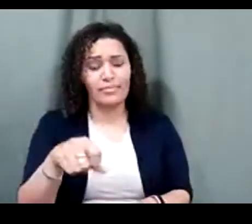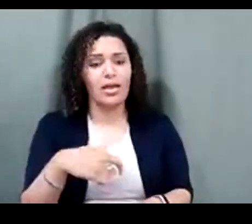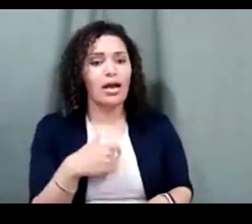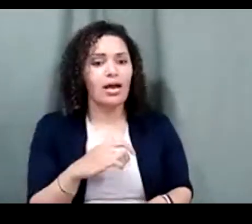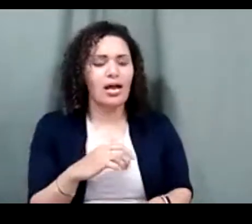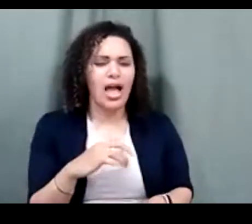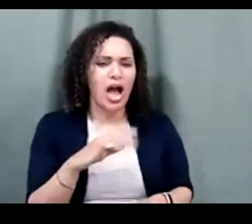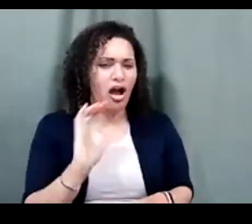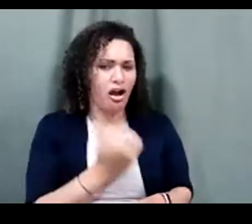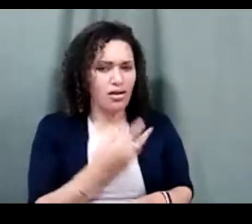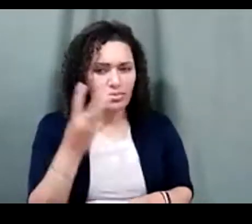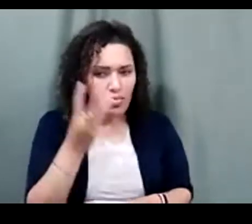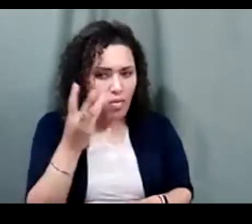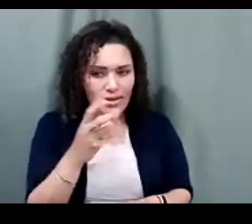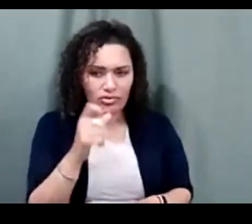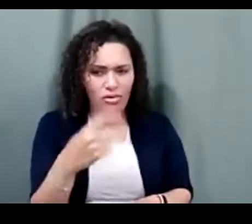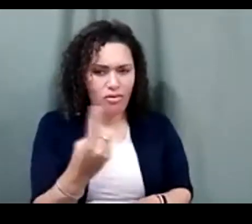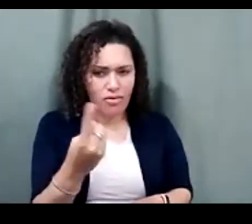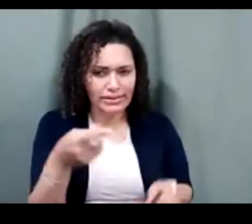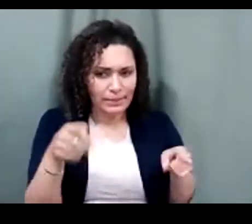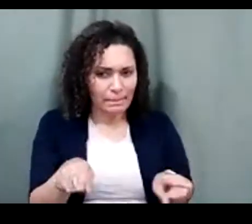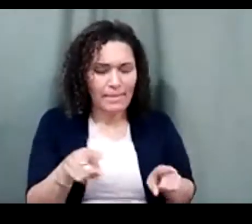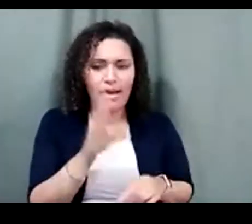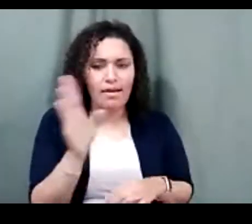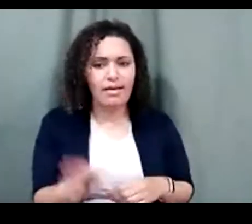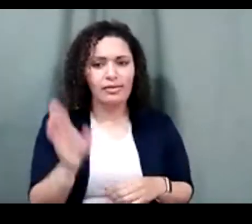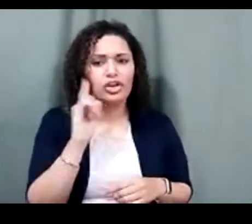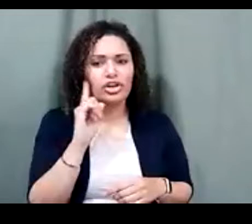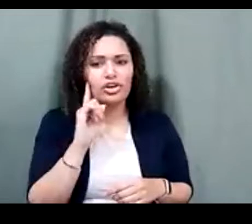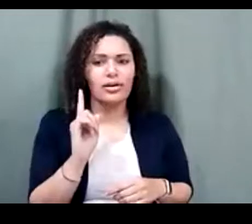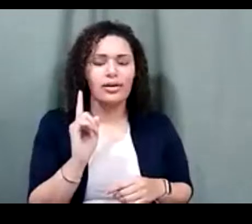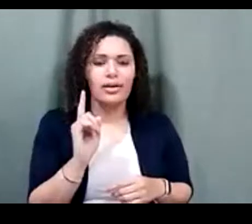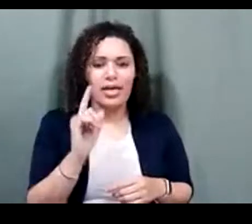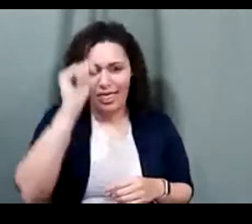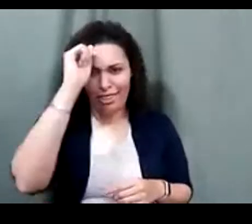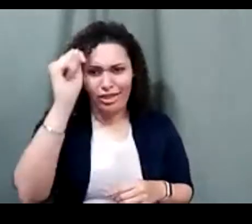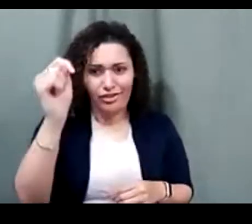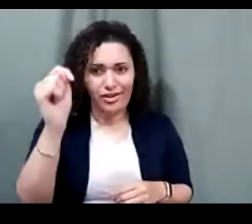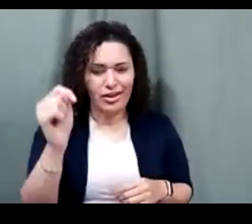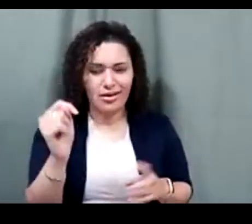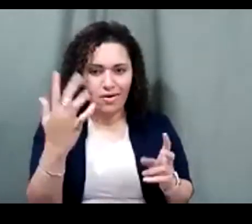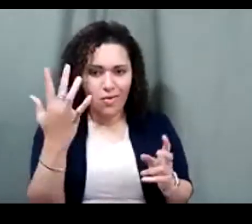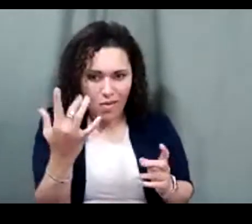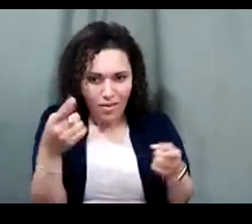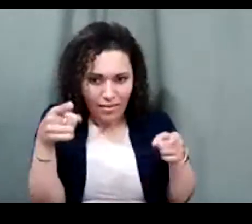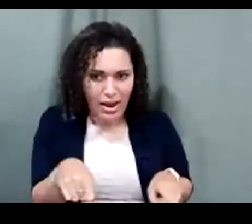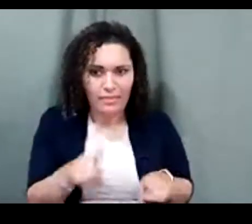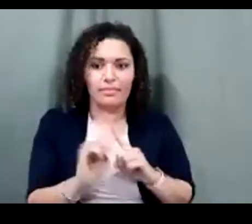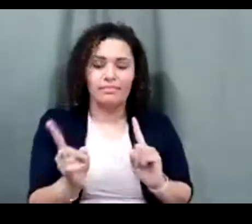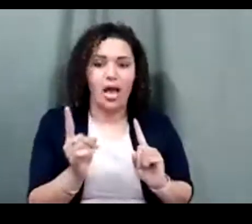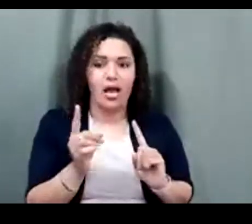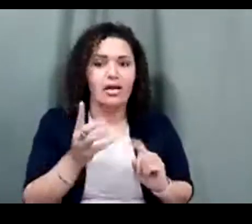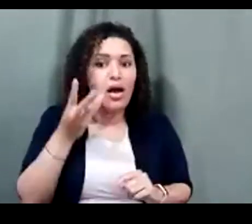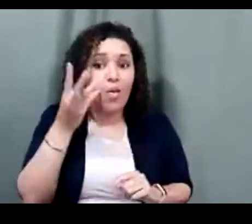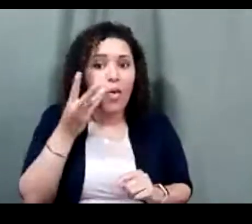don't always do that. I don't know that I've ever heard anybody with a theory of why that happens, other than that wines are alive and they do